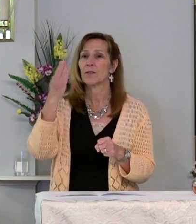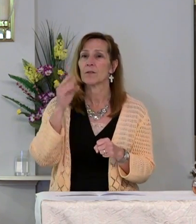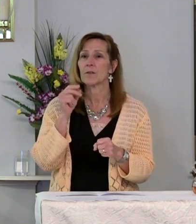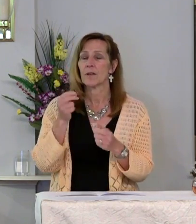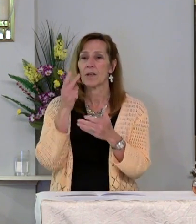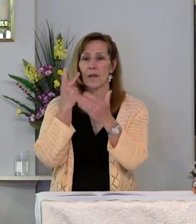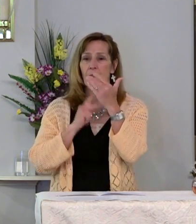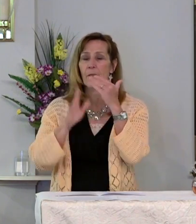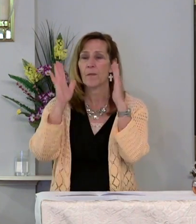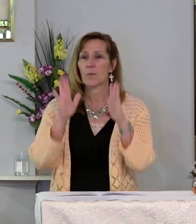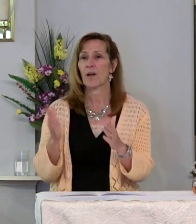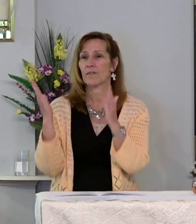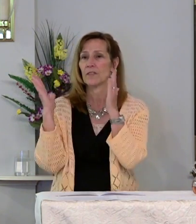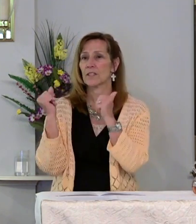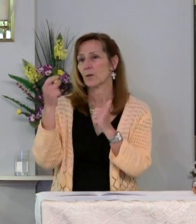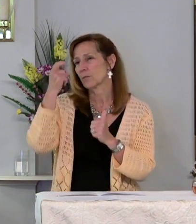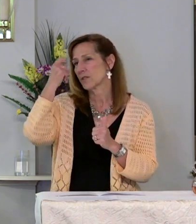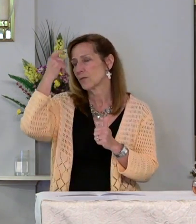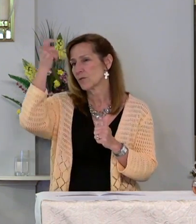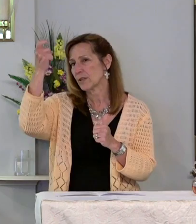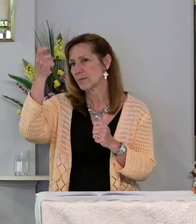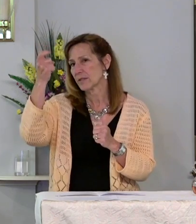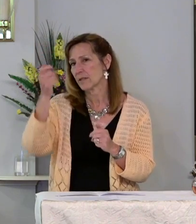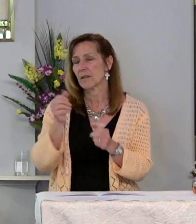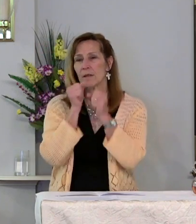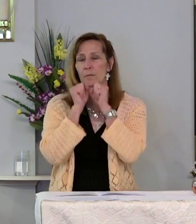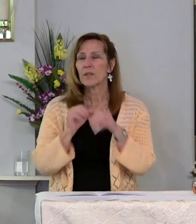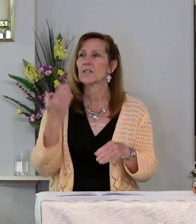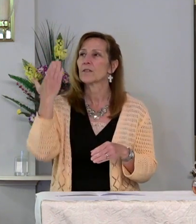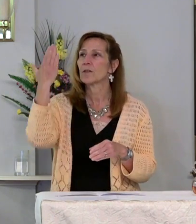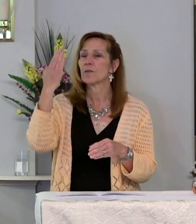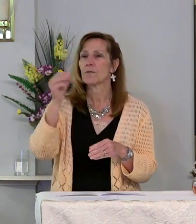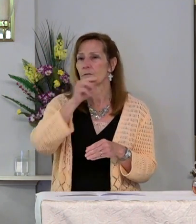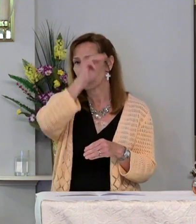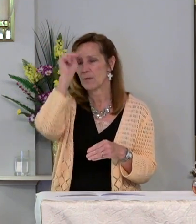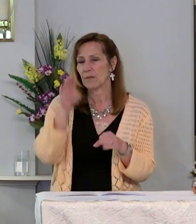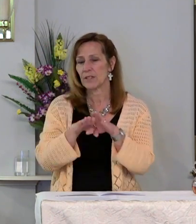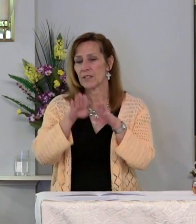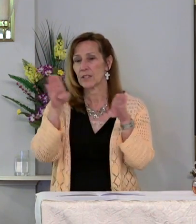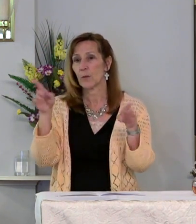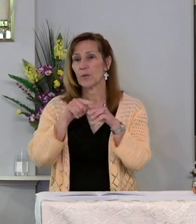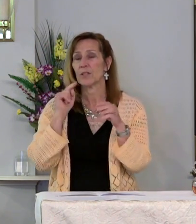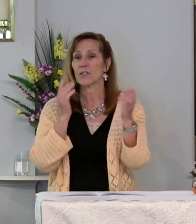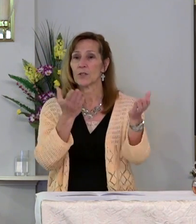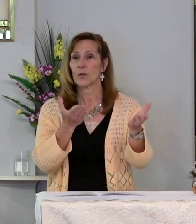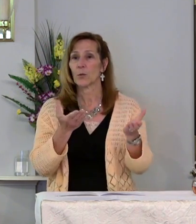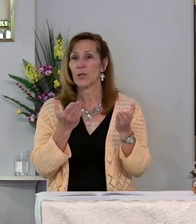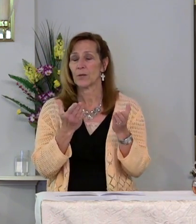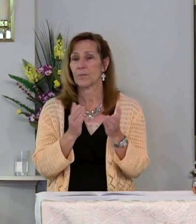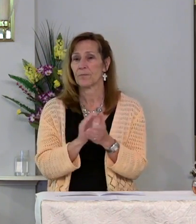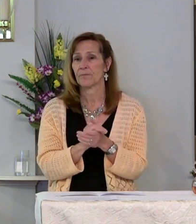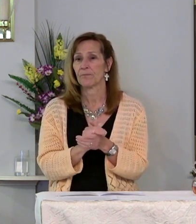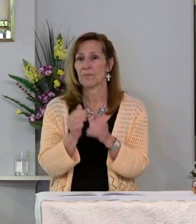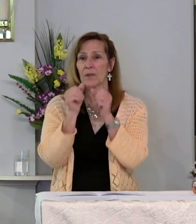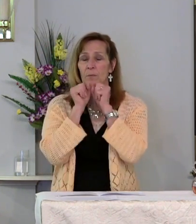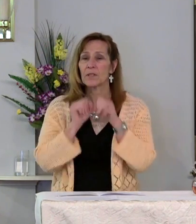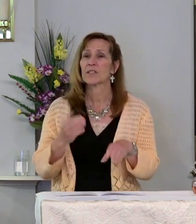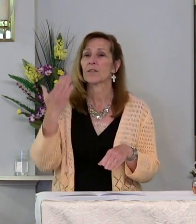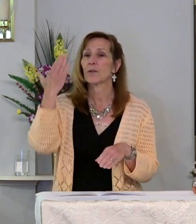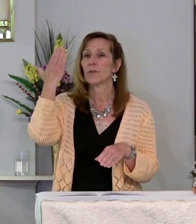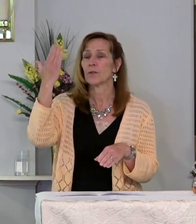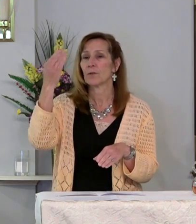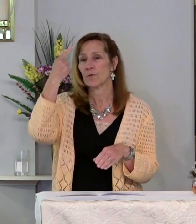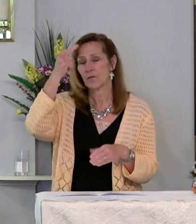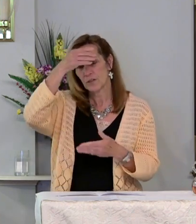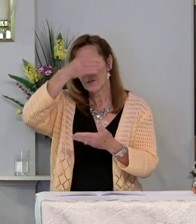in the prophets' hopes and dreams. Blessed are you for Mary's openness to your will. Blessed